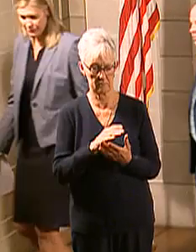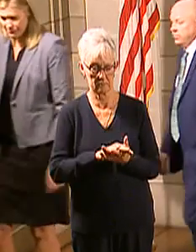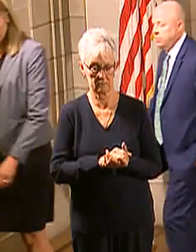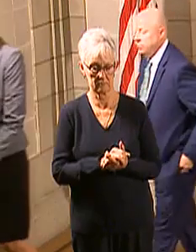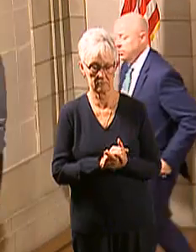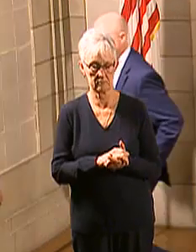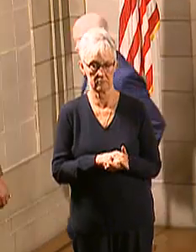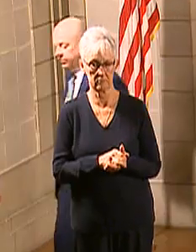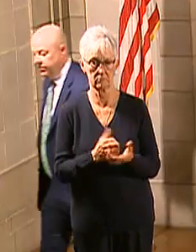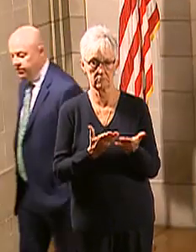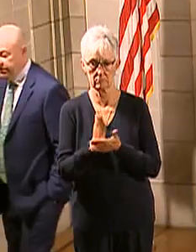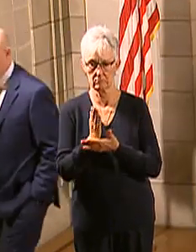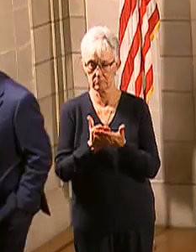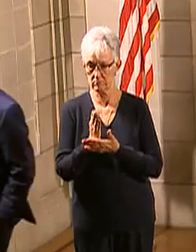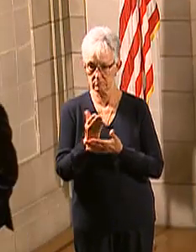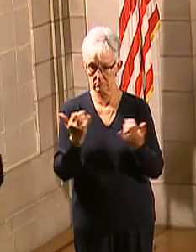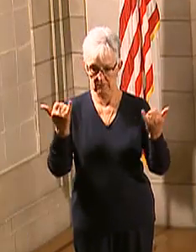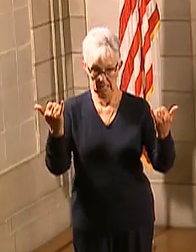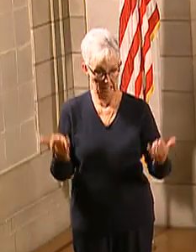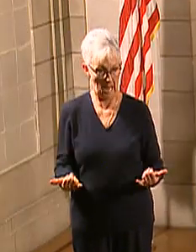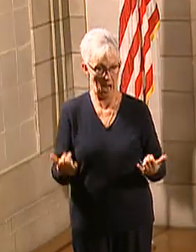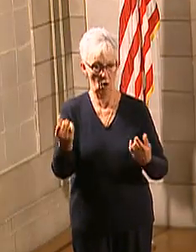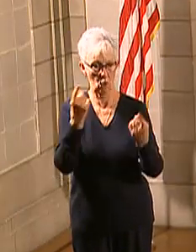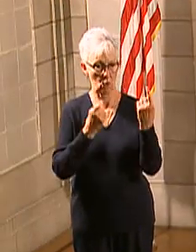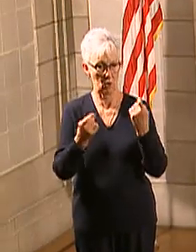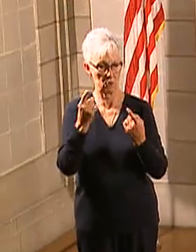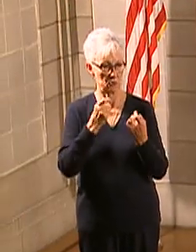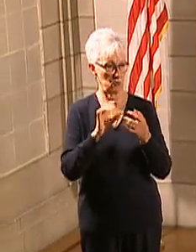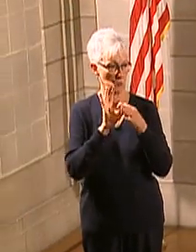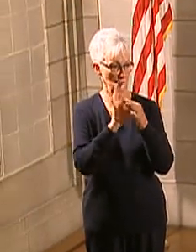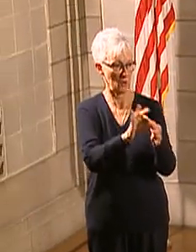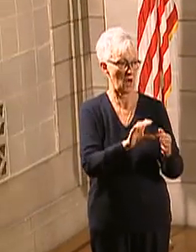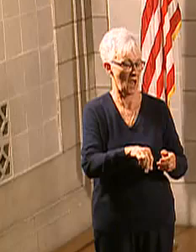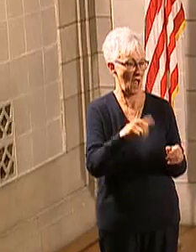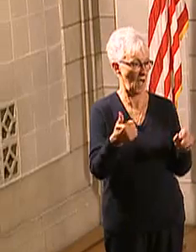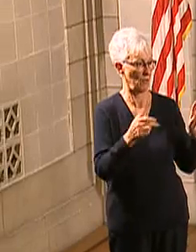All right, so now we will take questions on other topics.